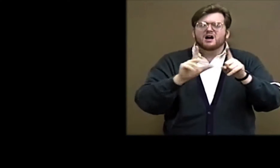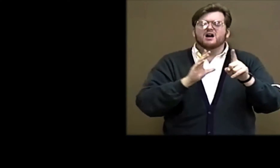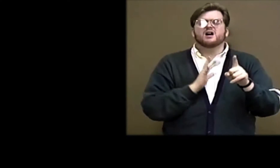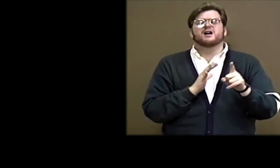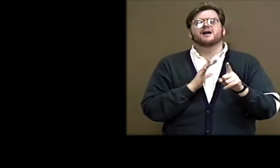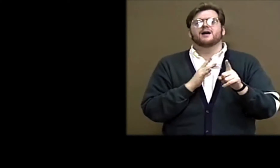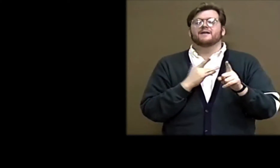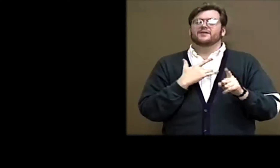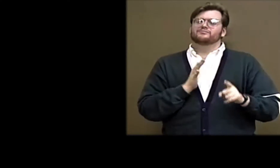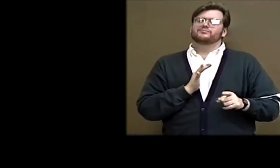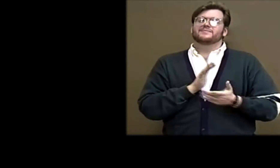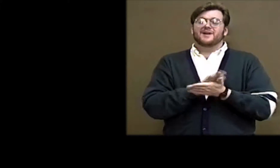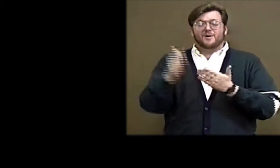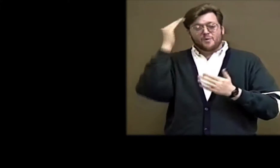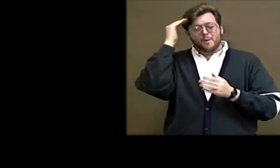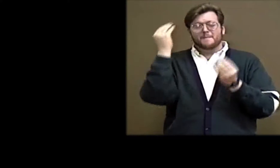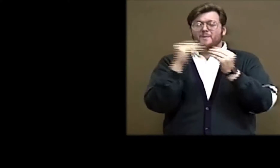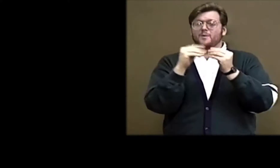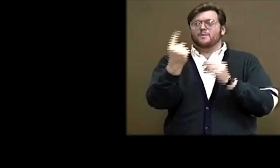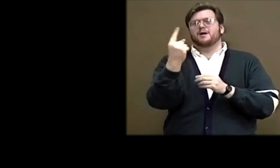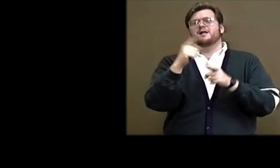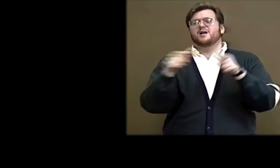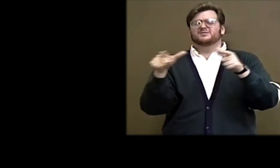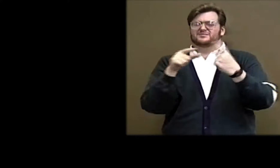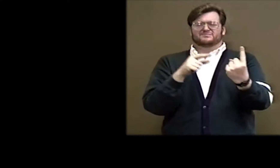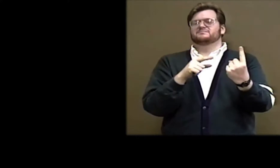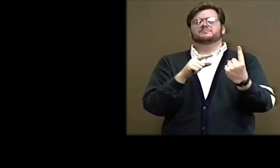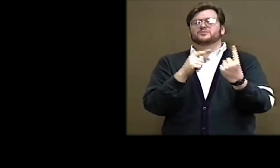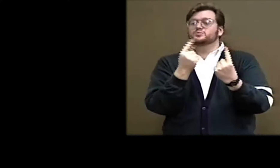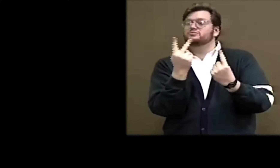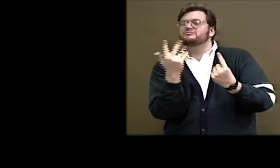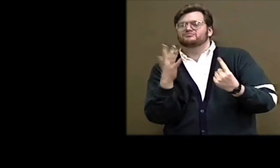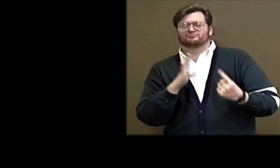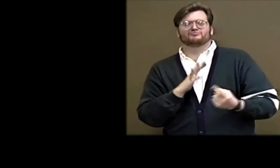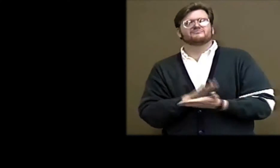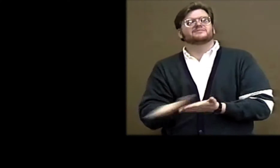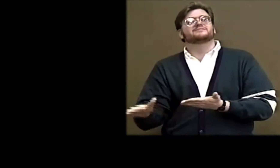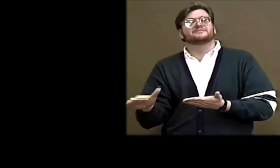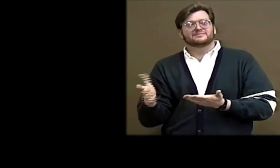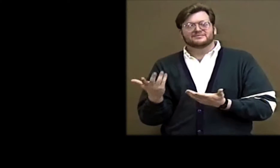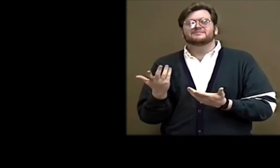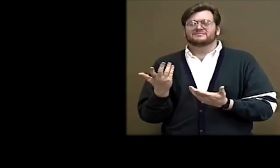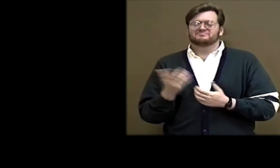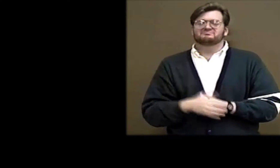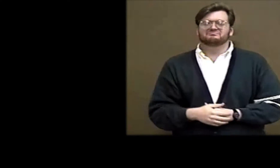I don't have just one language to rely on. I have access to a few different languages. It's cool.